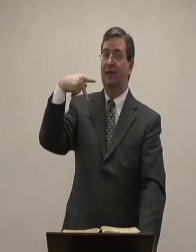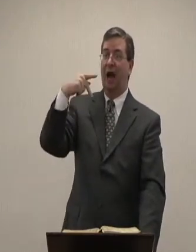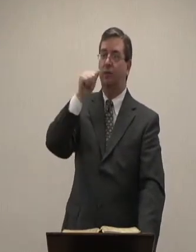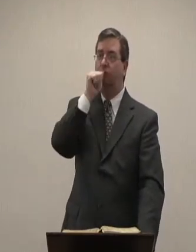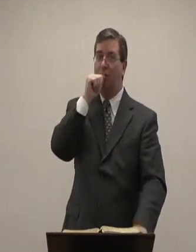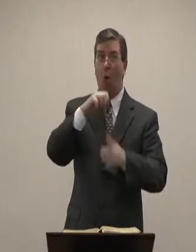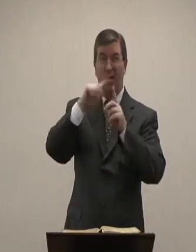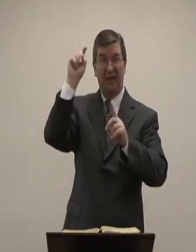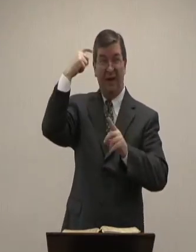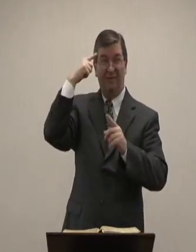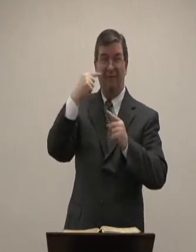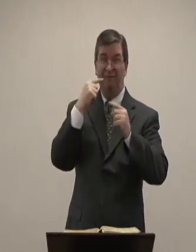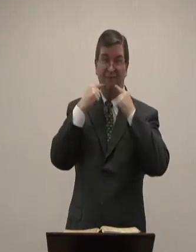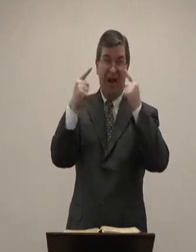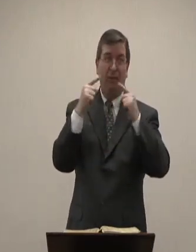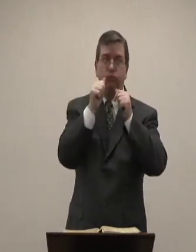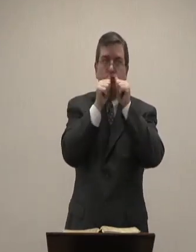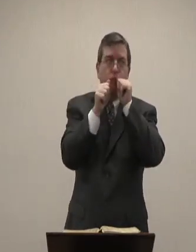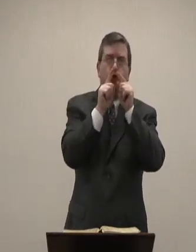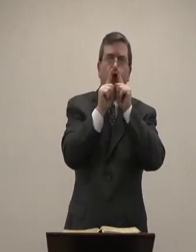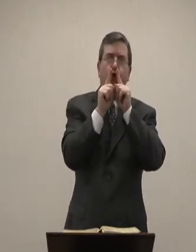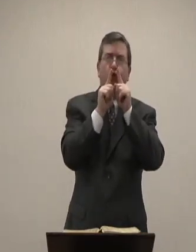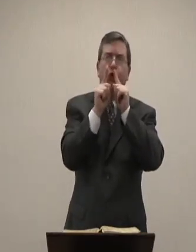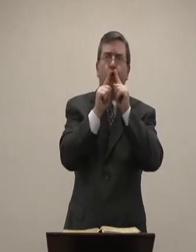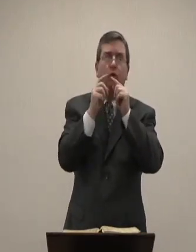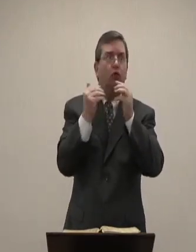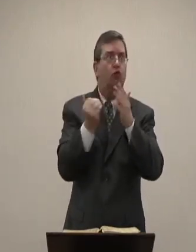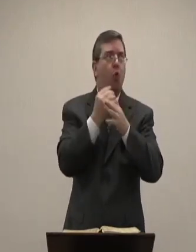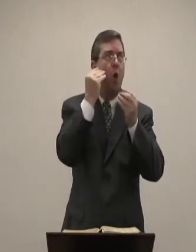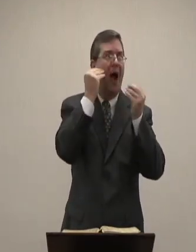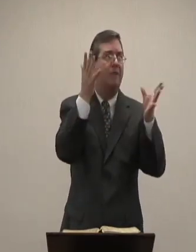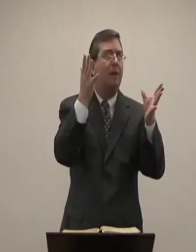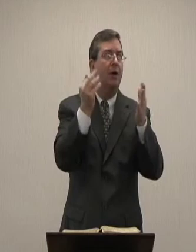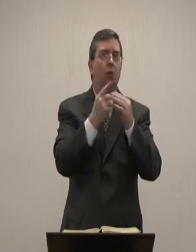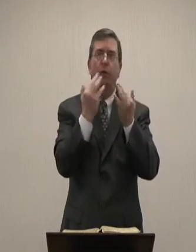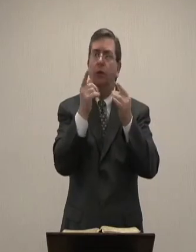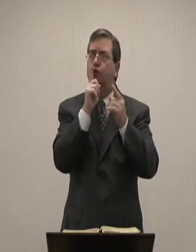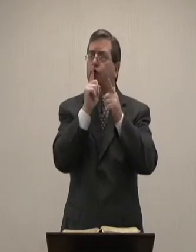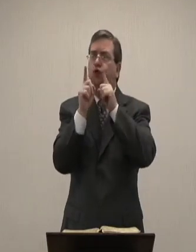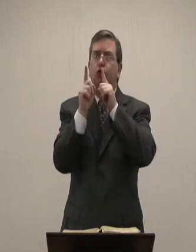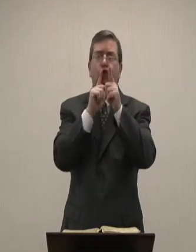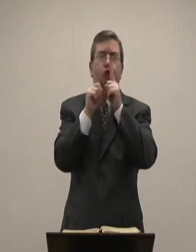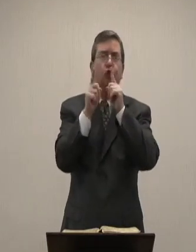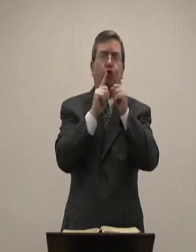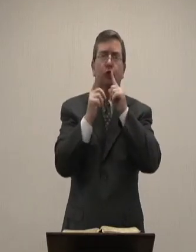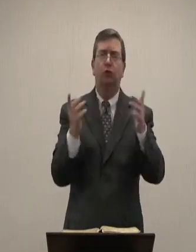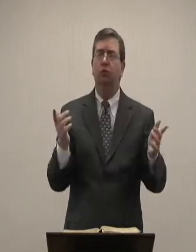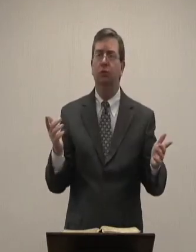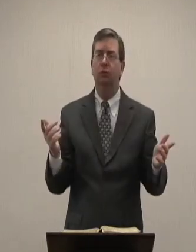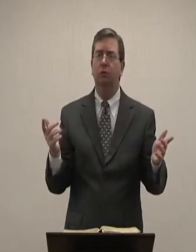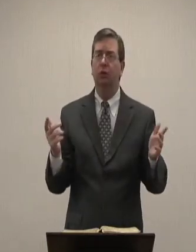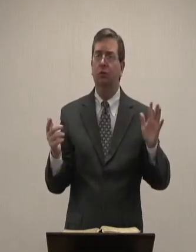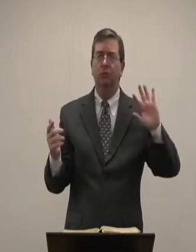It wasn't a top secret. Thank God it wasn't a mystery or a top secret that we have to hush and not let anybody know about.